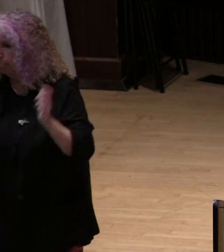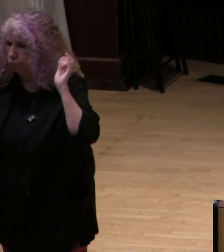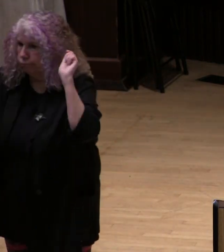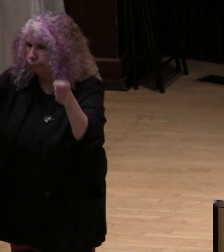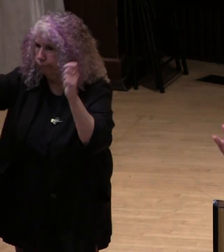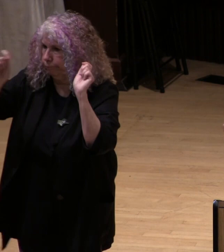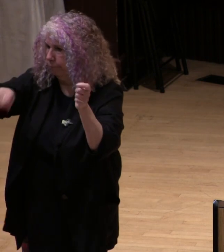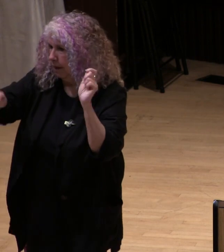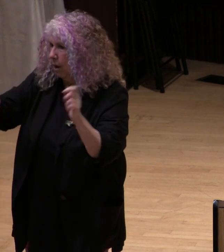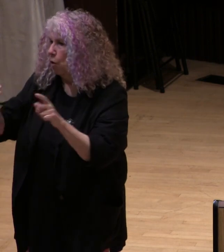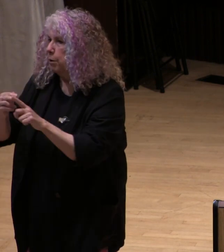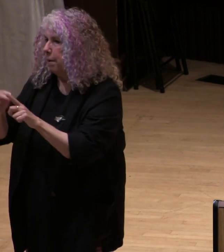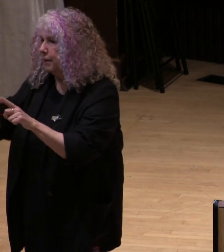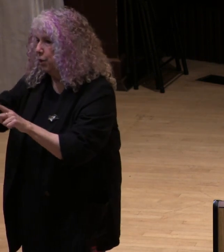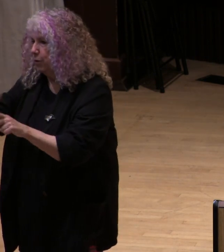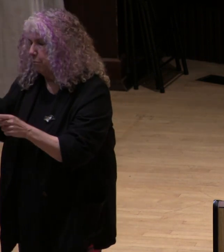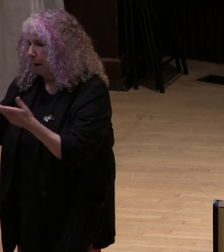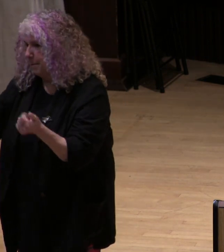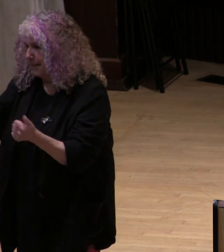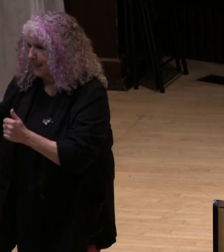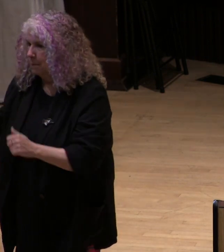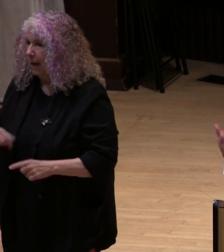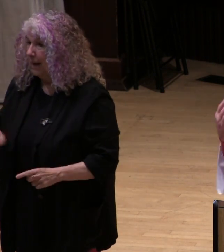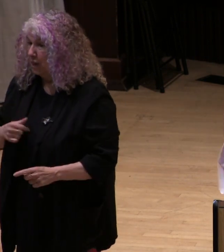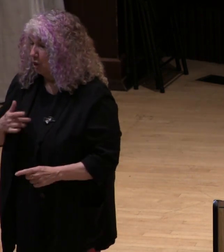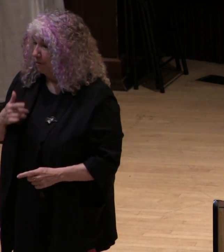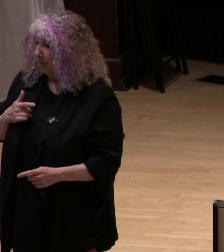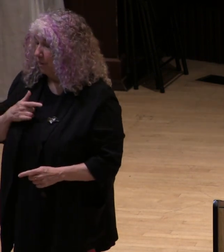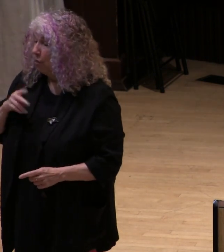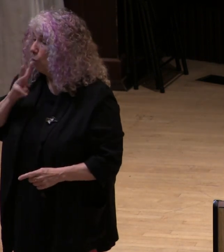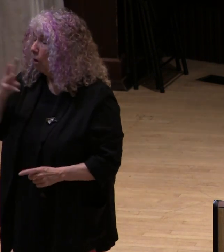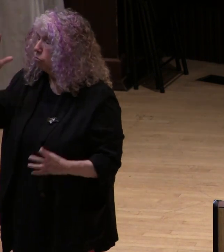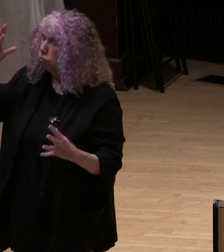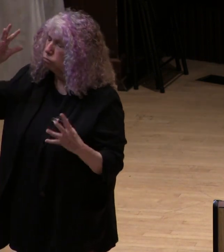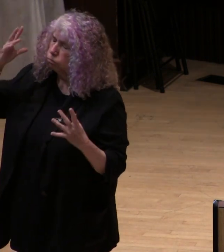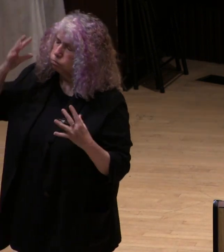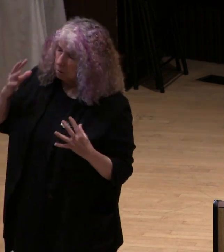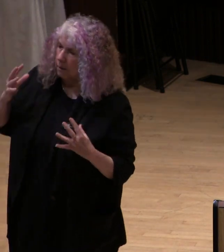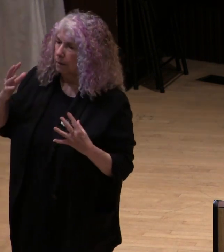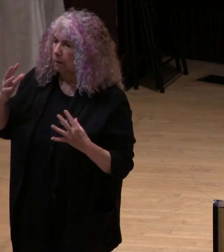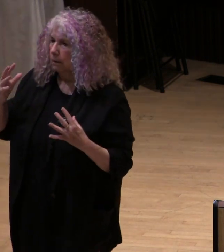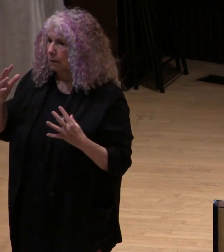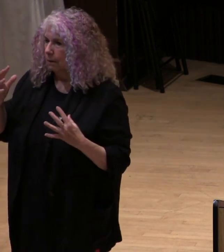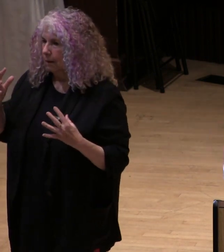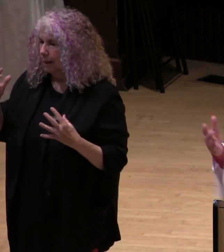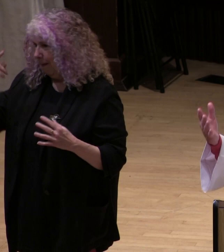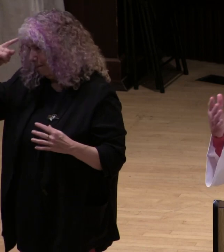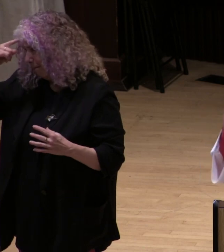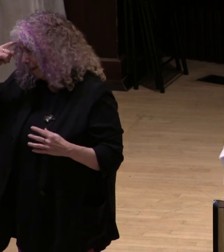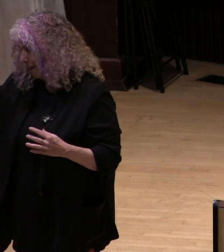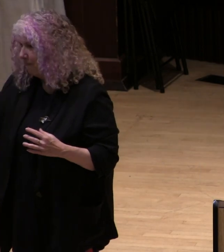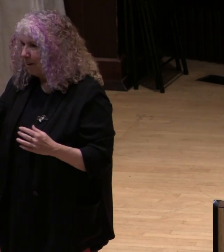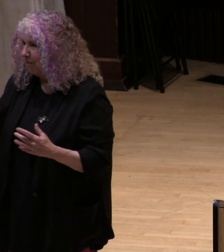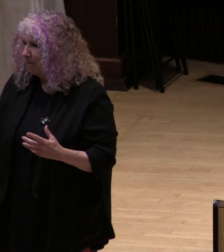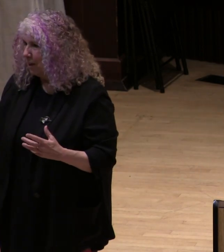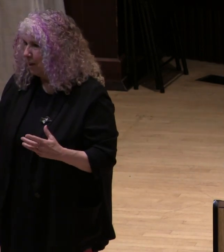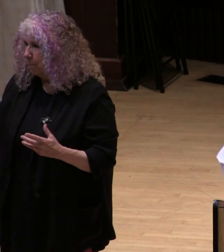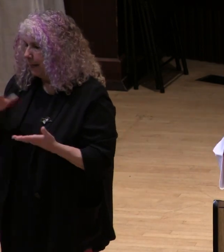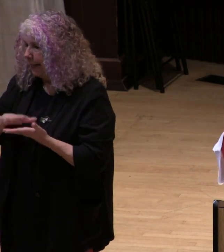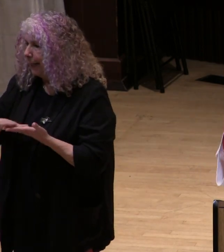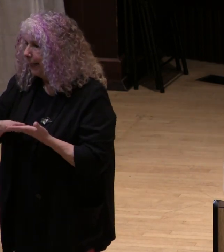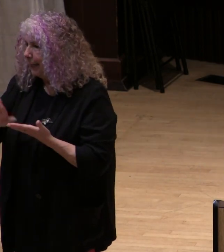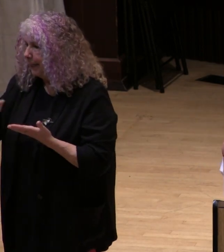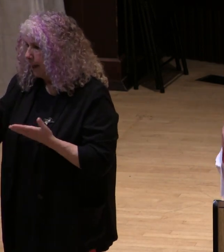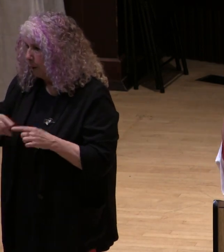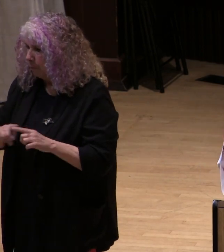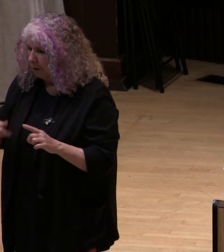sprinkle the water, reminding us of our baptism. And as you feel the drops of water come on you, just think of everything being washed away, all